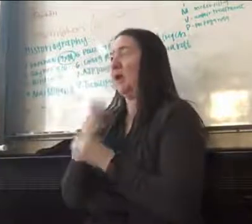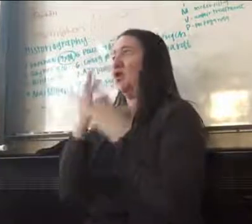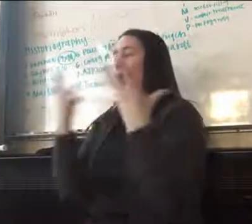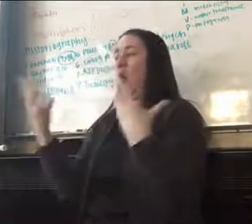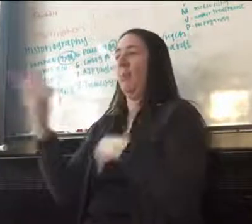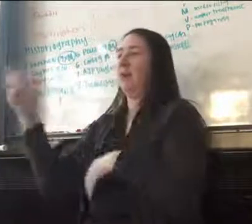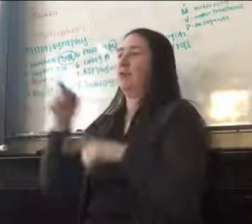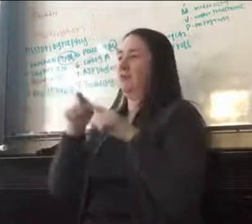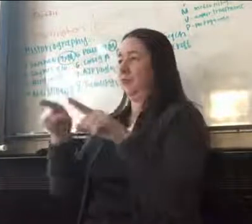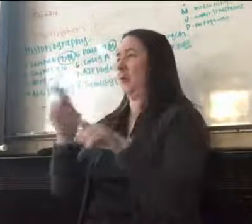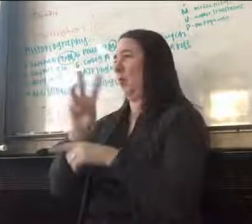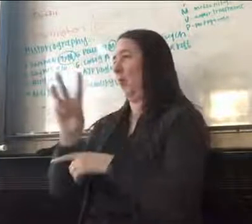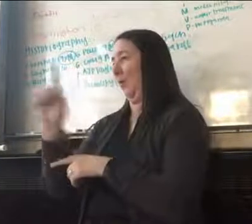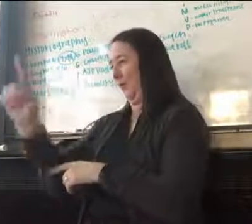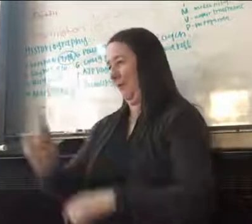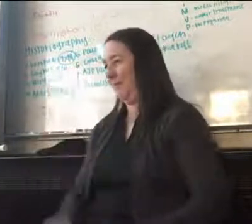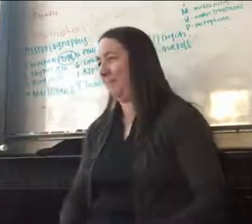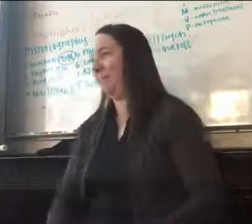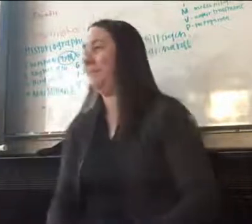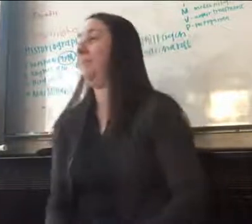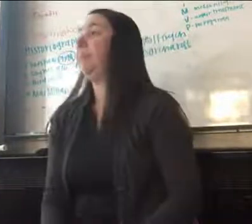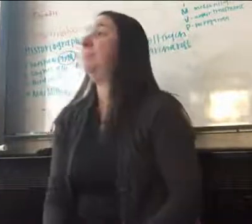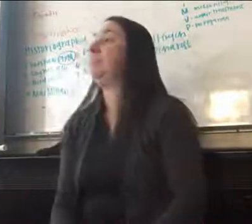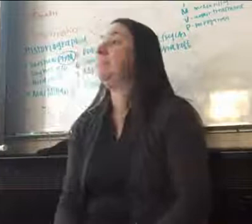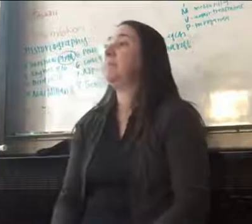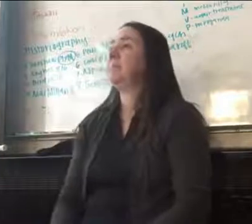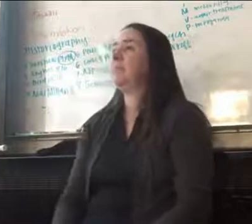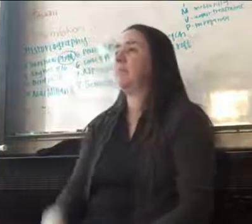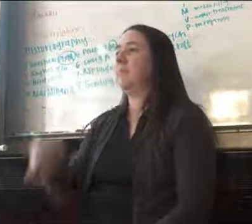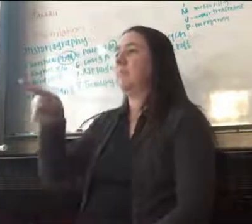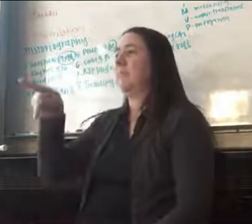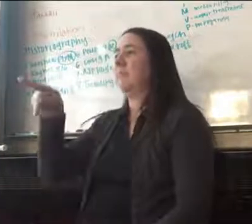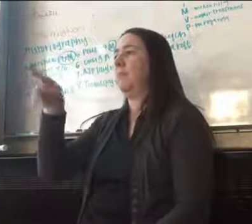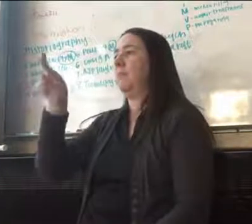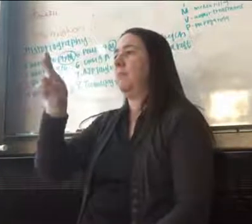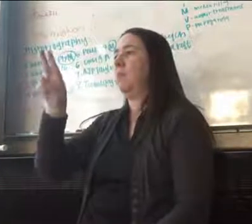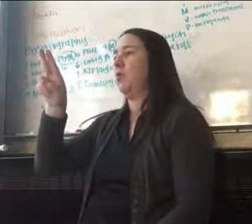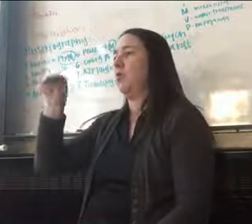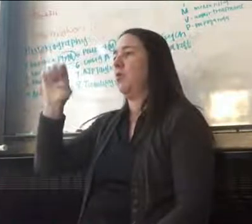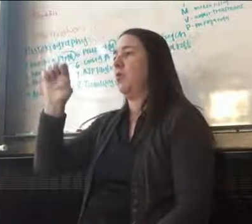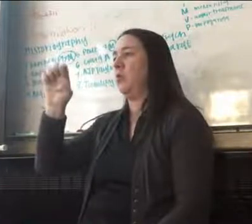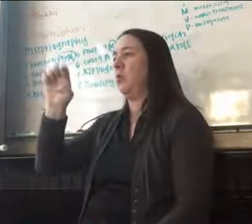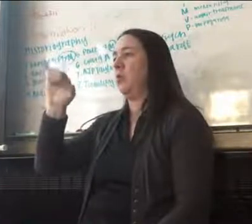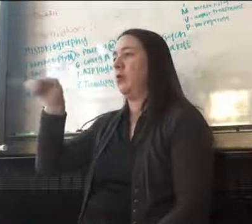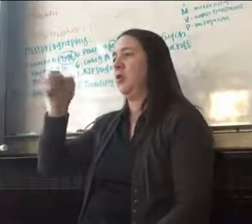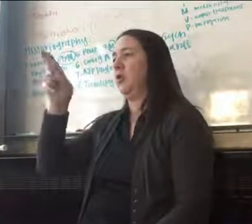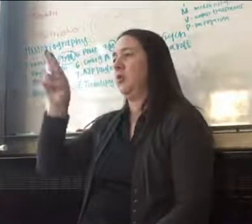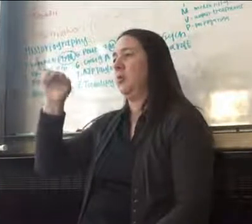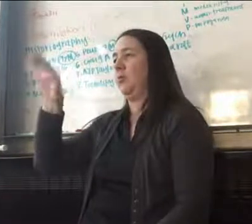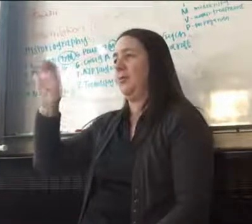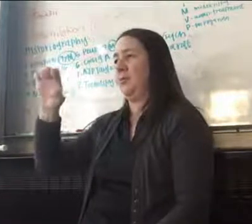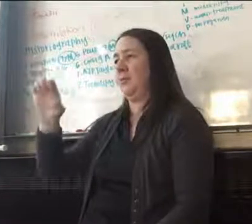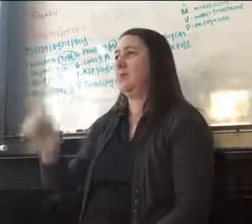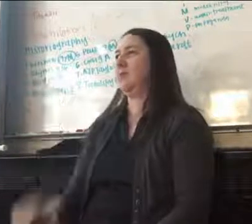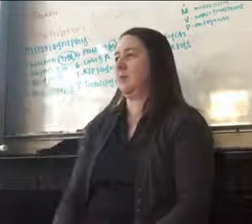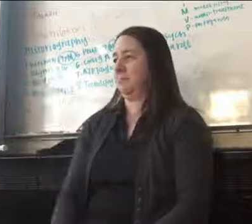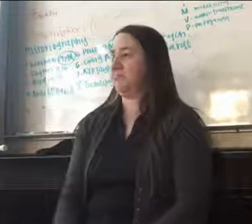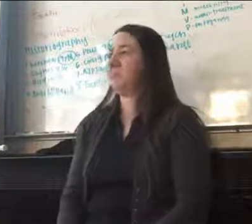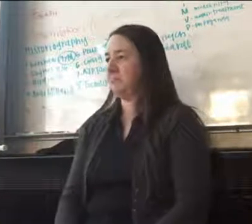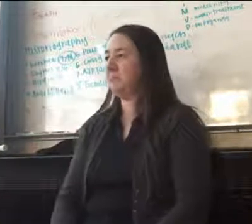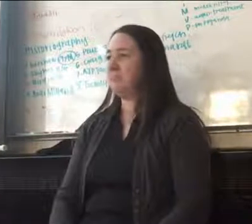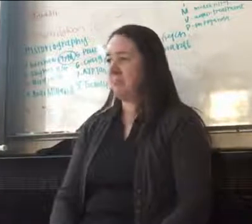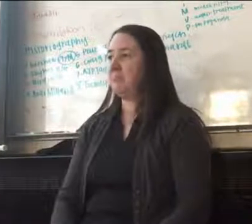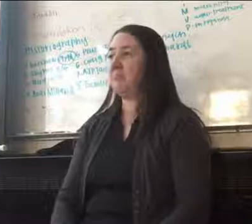Yeah. Now, the next one, which I'm throwing in there because I have a really cool video about it. So these are